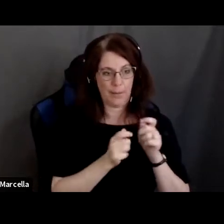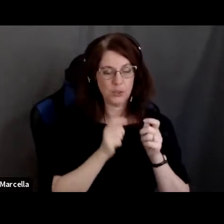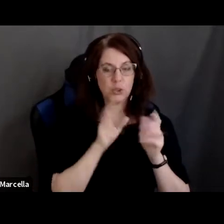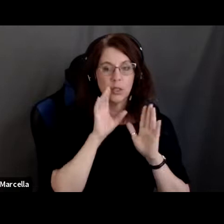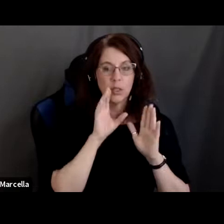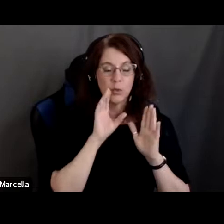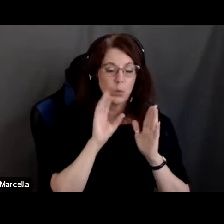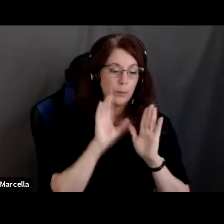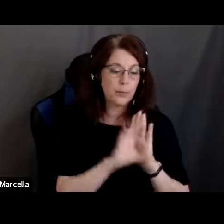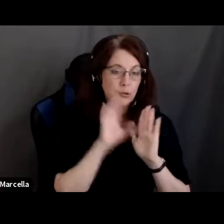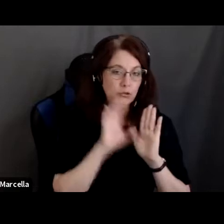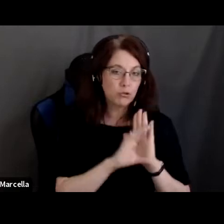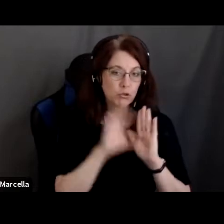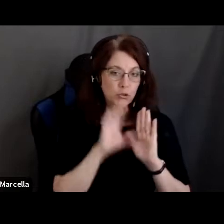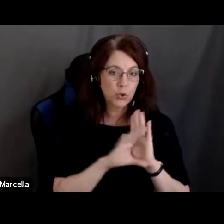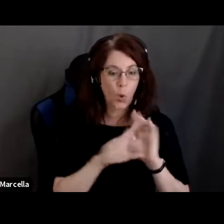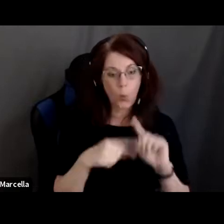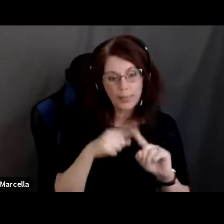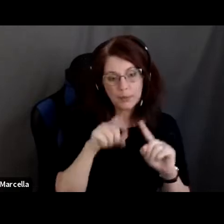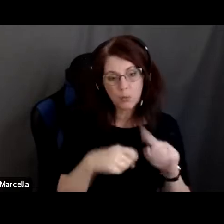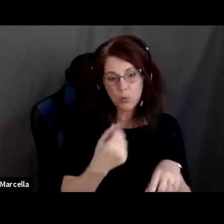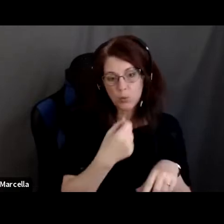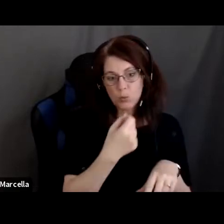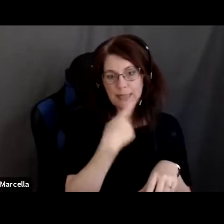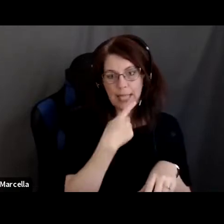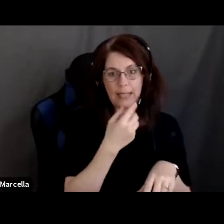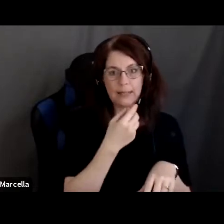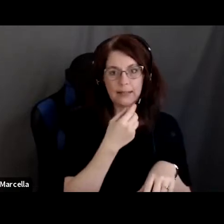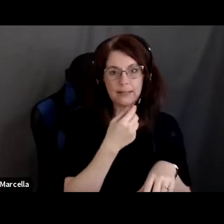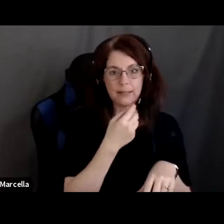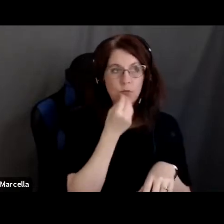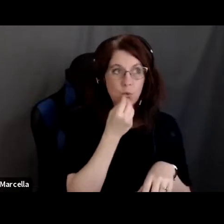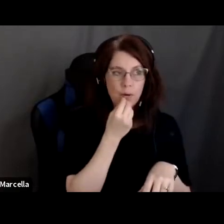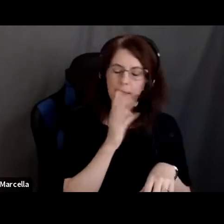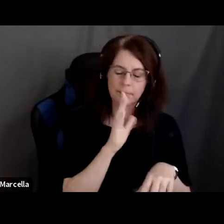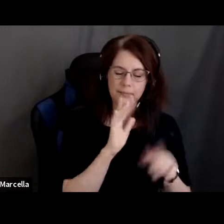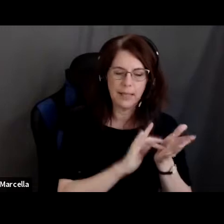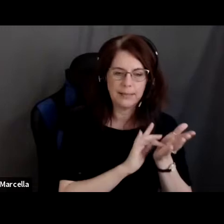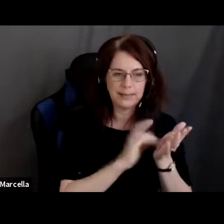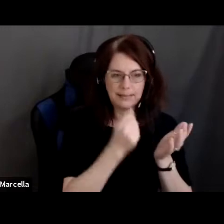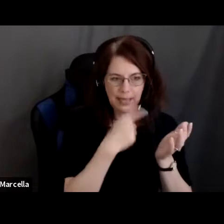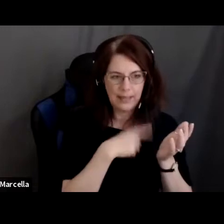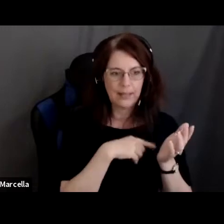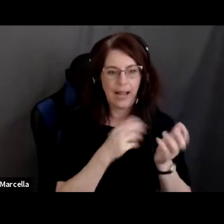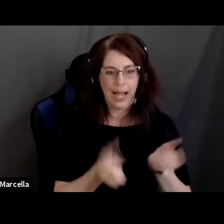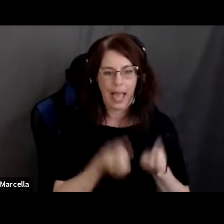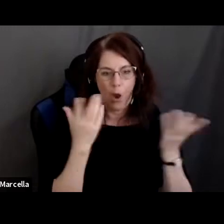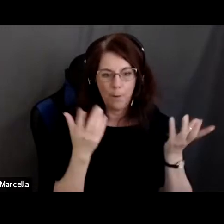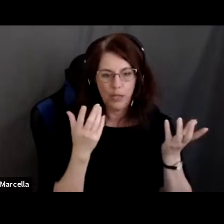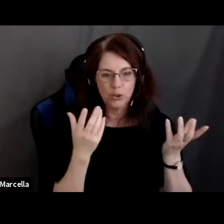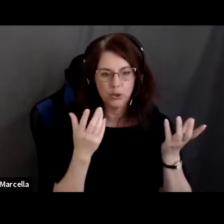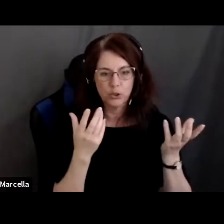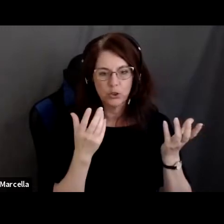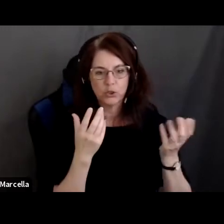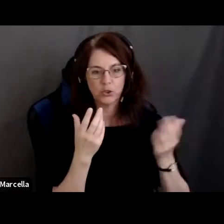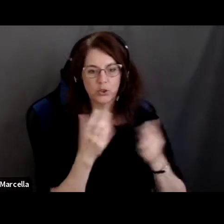in it on, when they're supposed to take the food or when they're supposed to take the medication and how much of it, and with